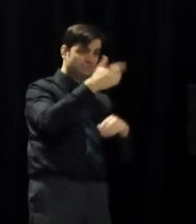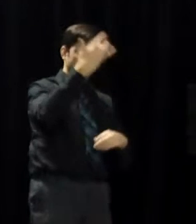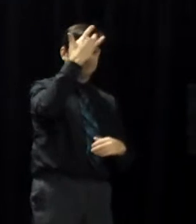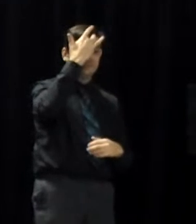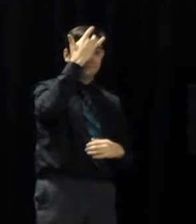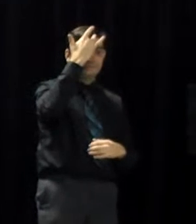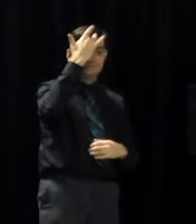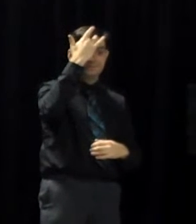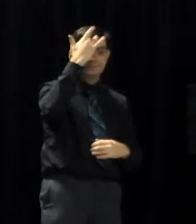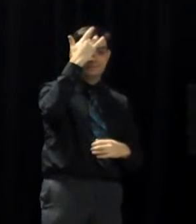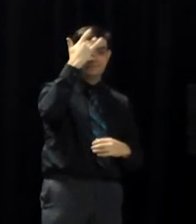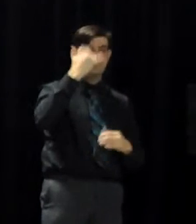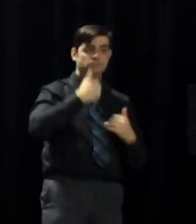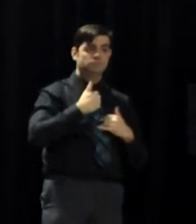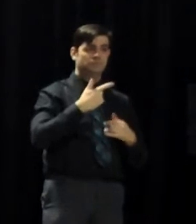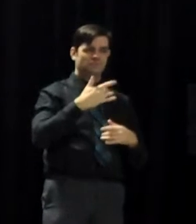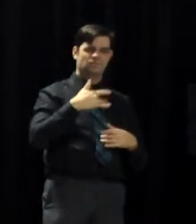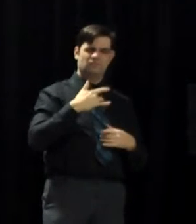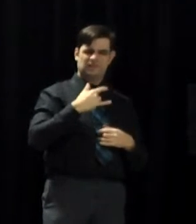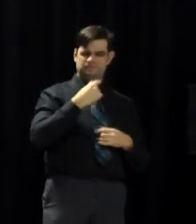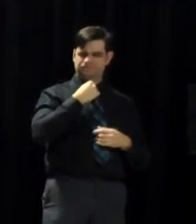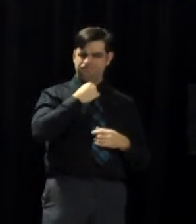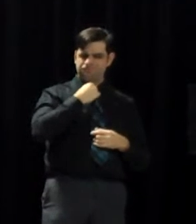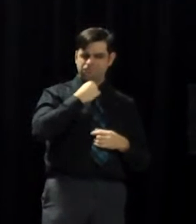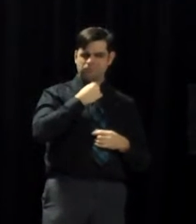ongov.net/Cayuga Medical, Monday through Friday.